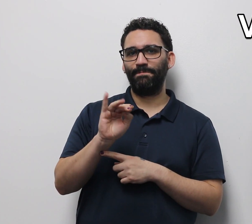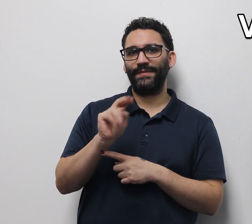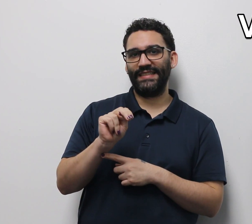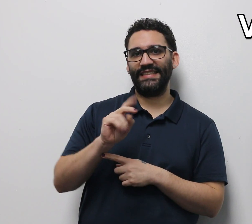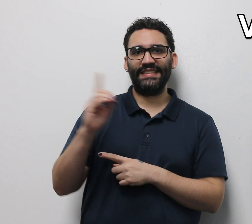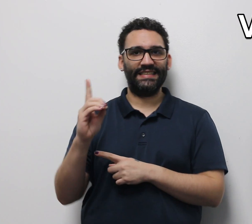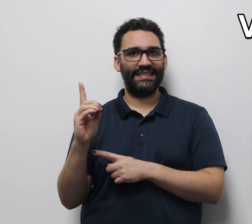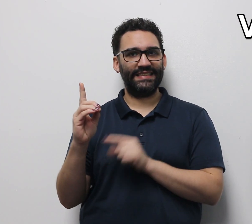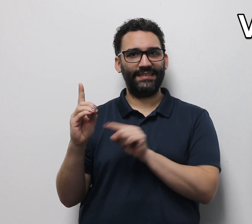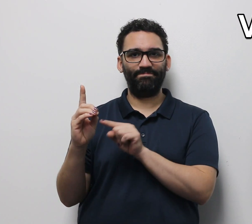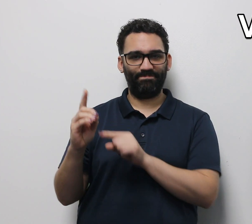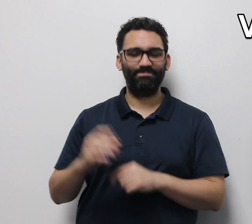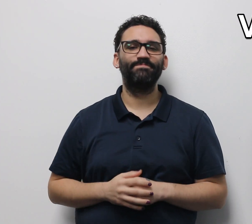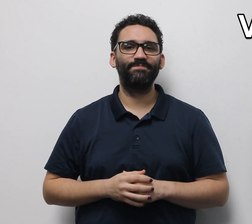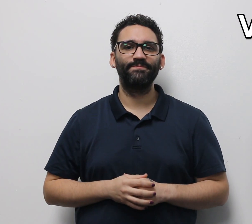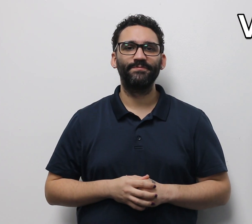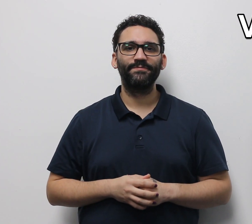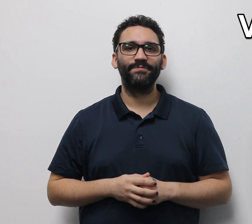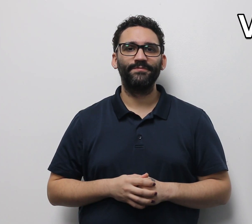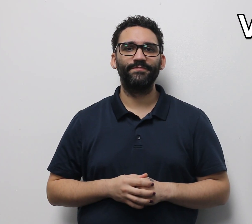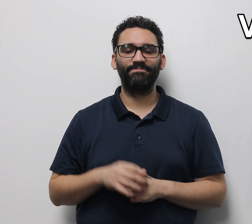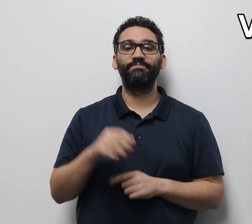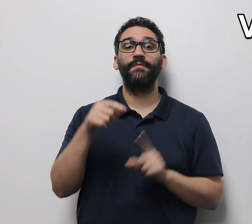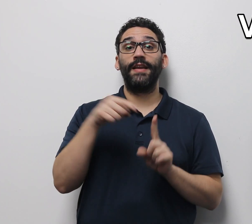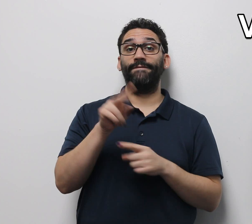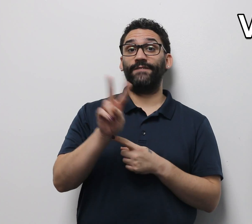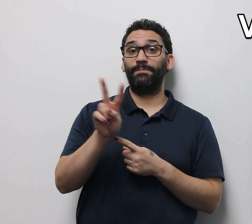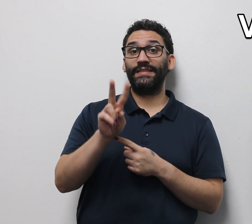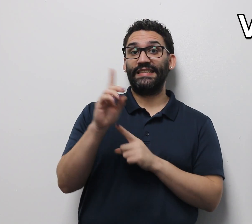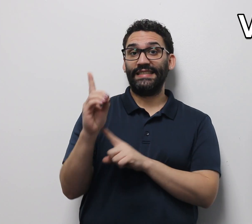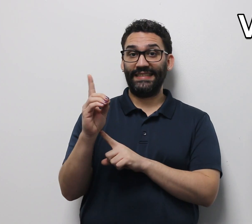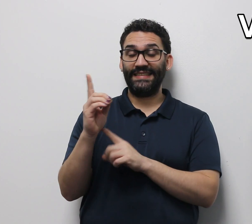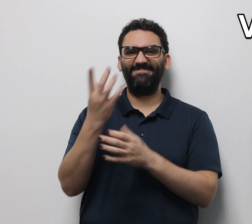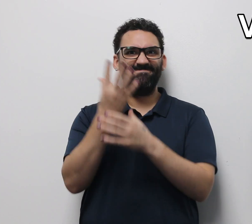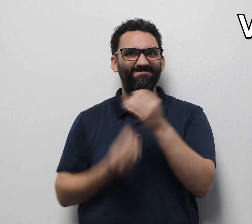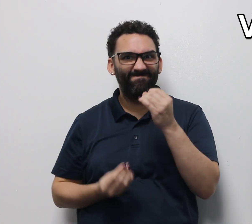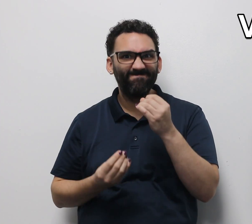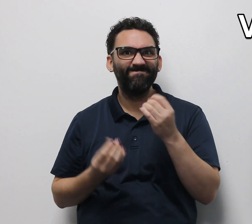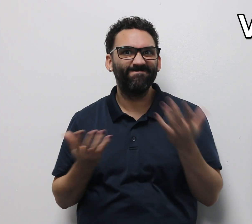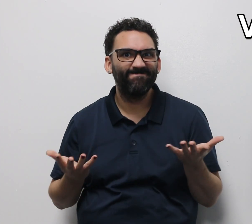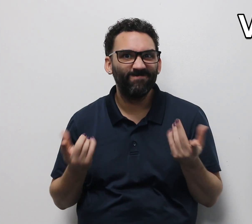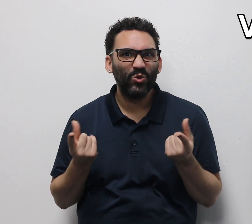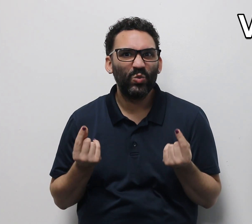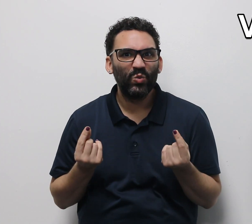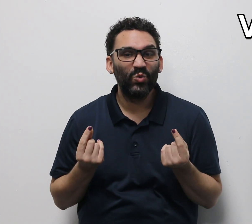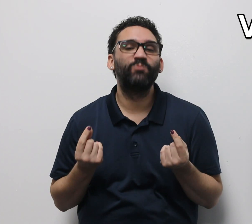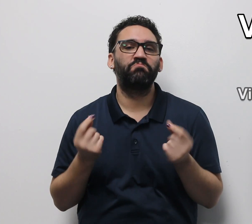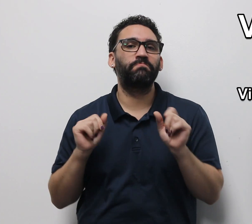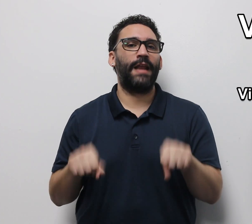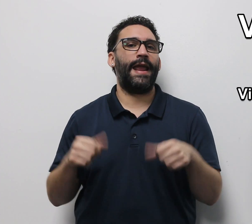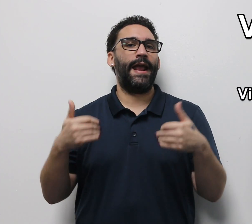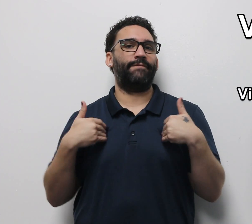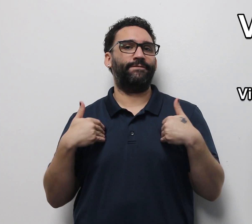Now we're going to talk about vitamin D. If you are vitamin D deficient, there are supplements that you can take.